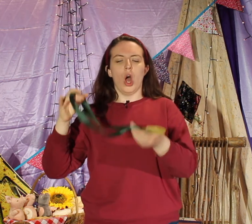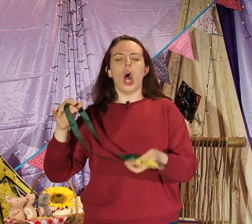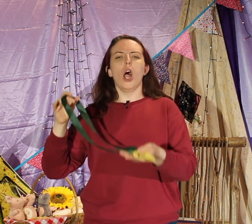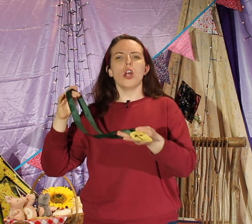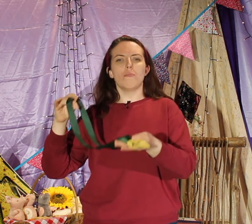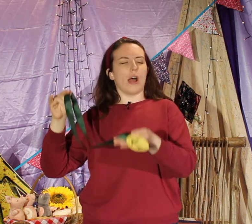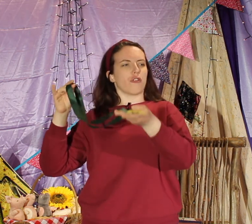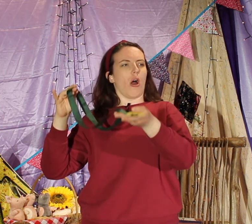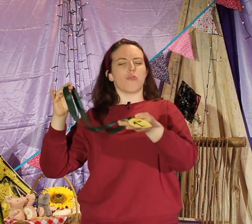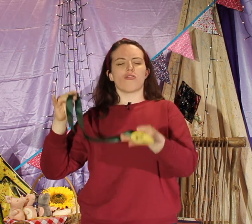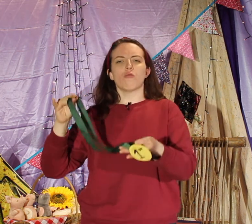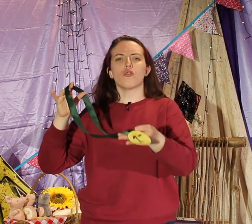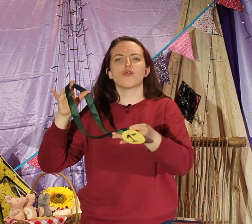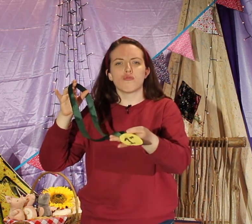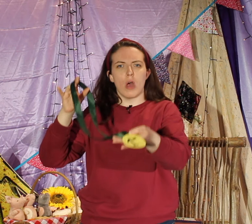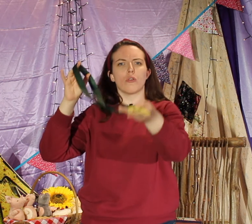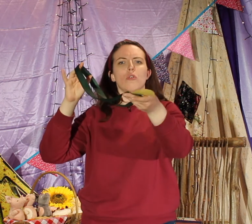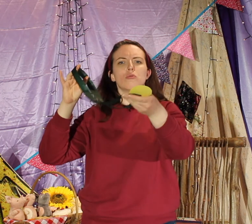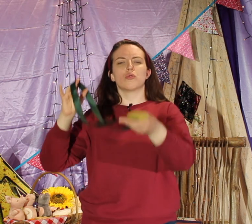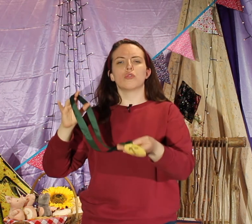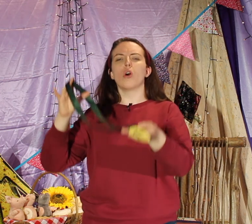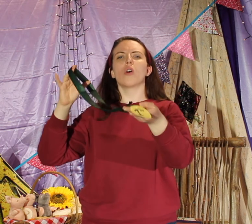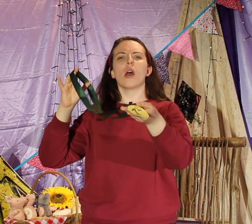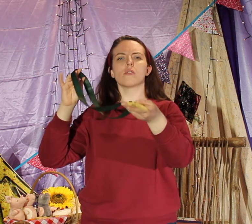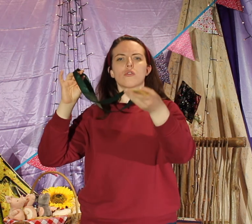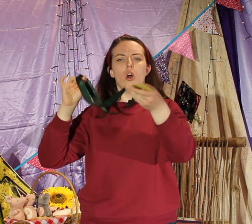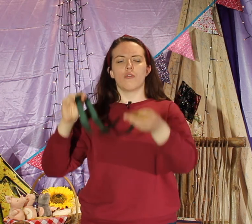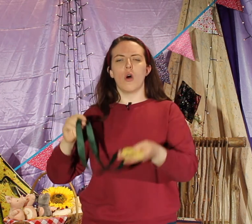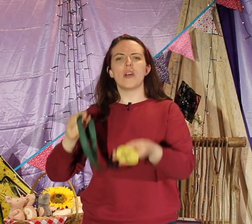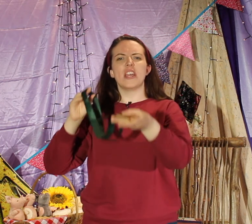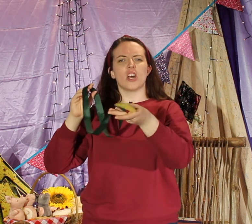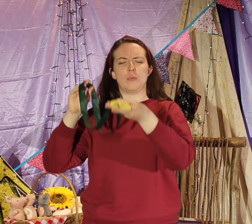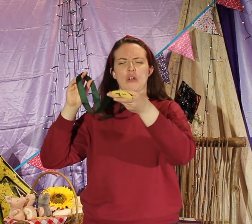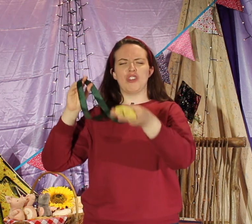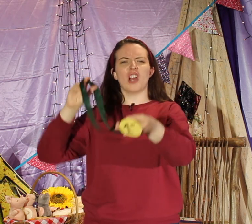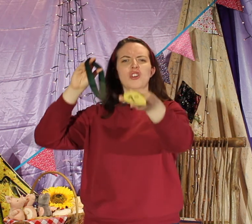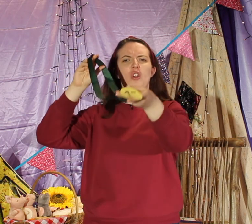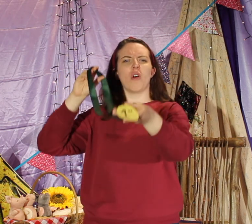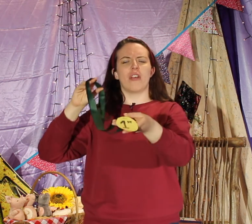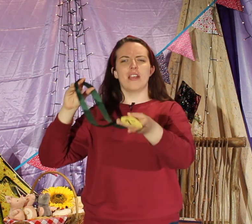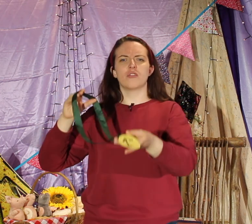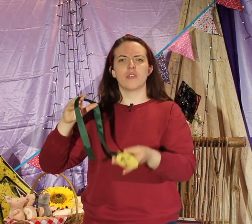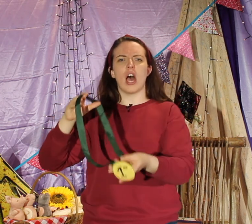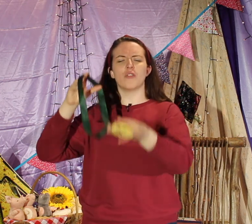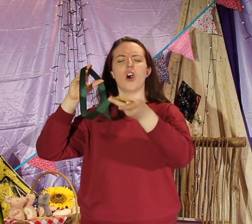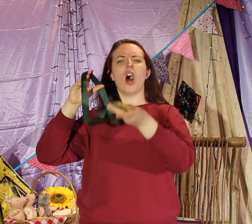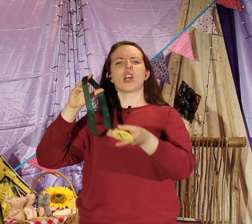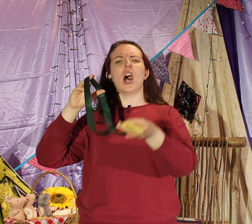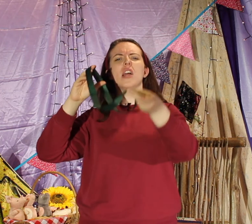Tortoise. I, Badger, present this medal to Tortoise for winning a spectacular race and for her